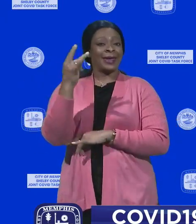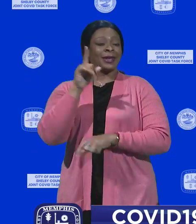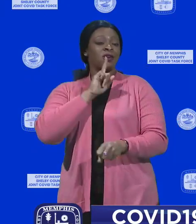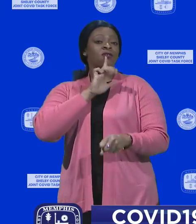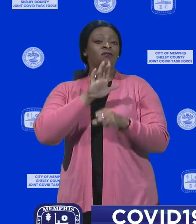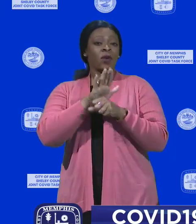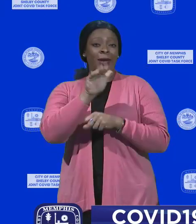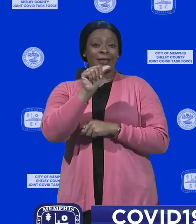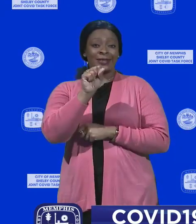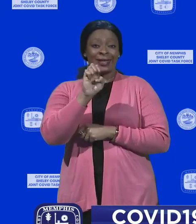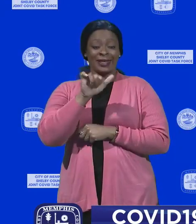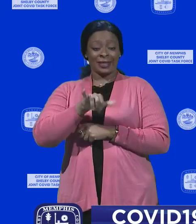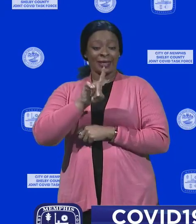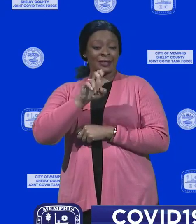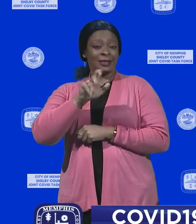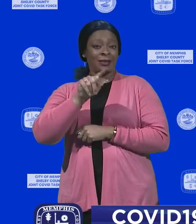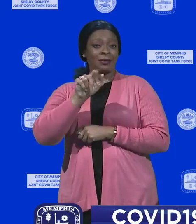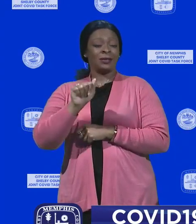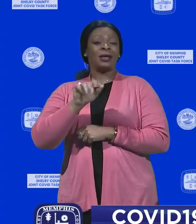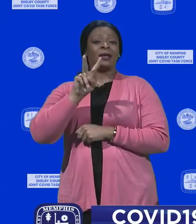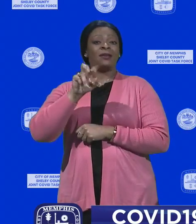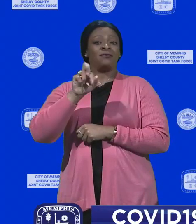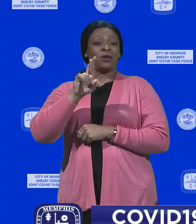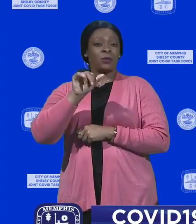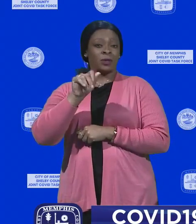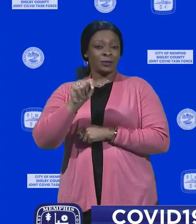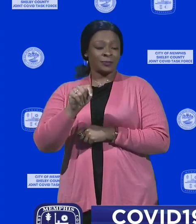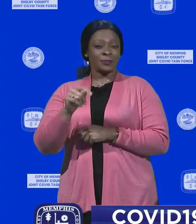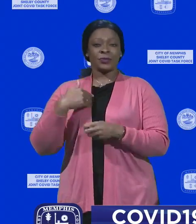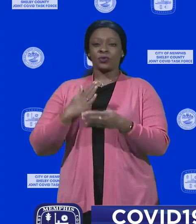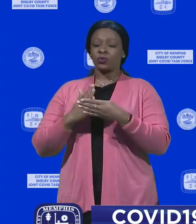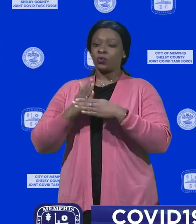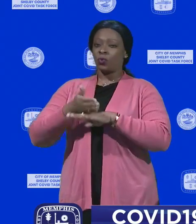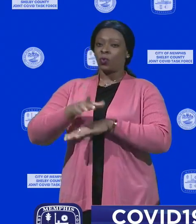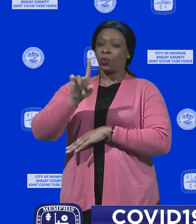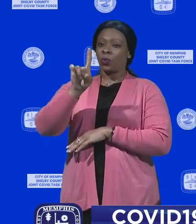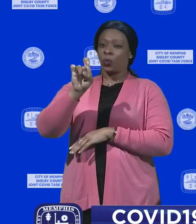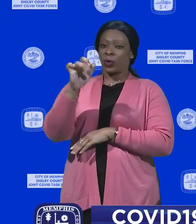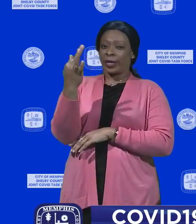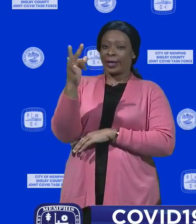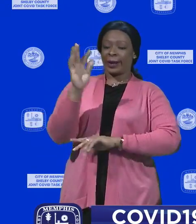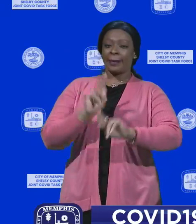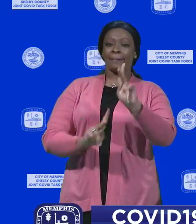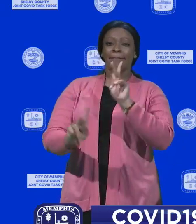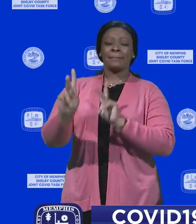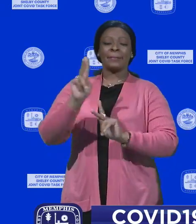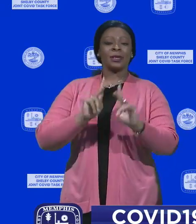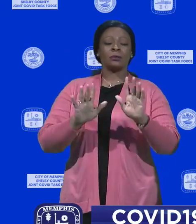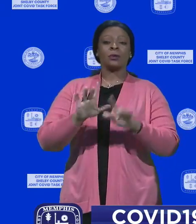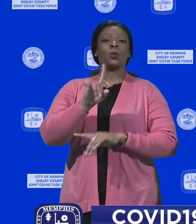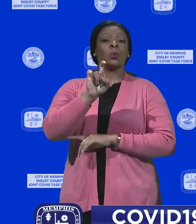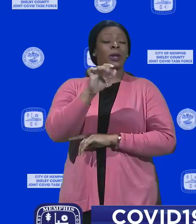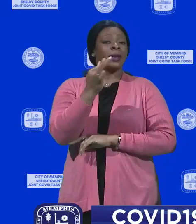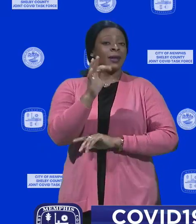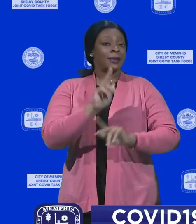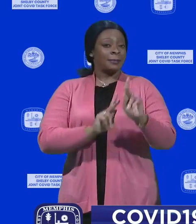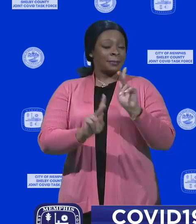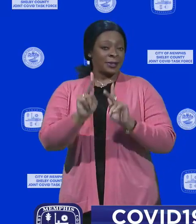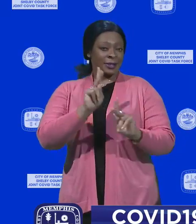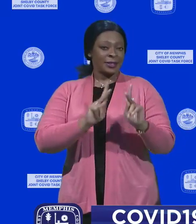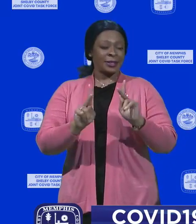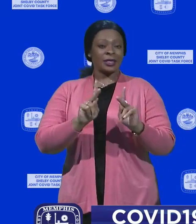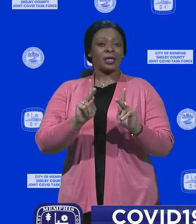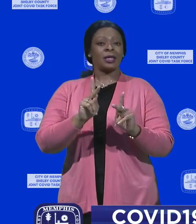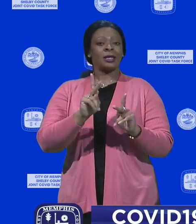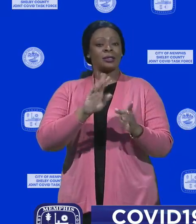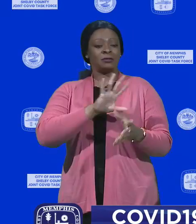confirmed cases of the Delta variant, and we have over 119 people, or we have 119 people that are